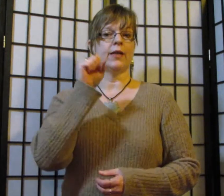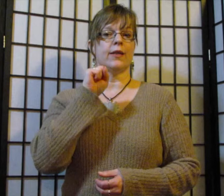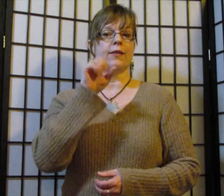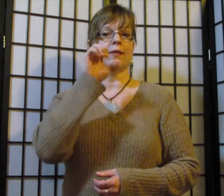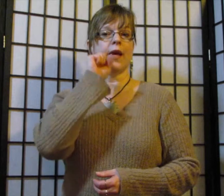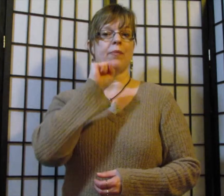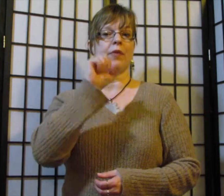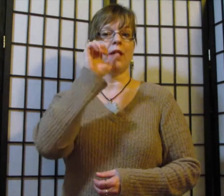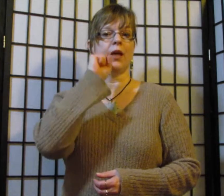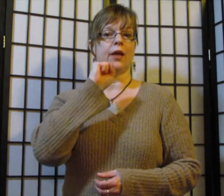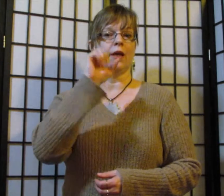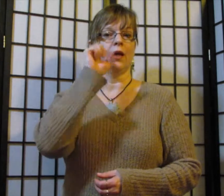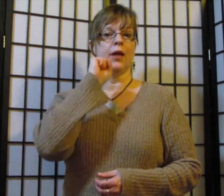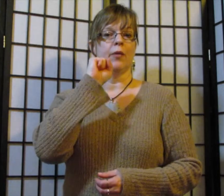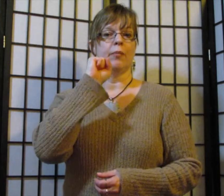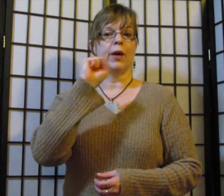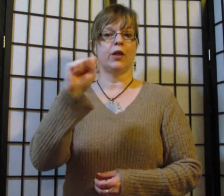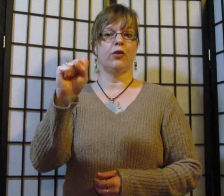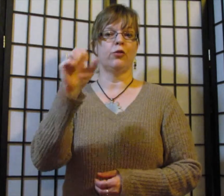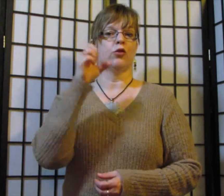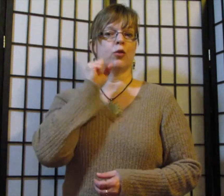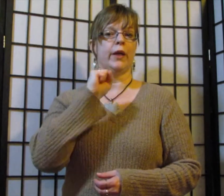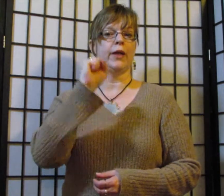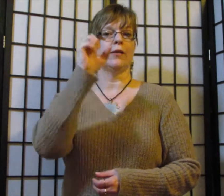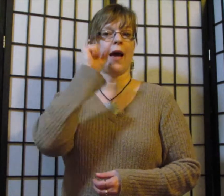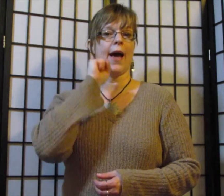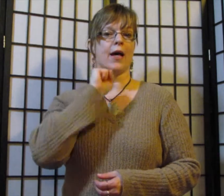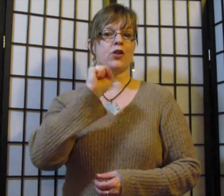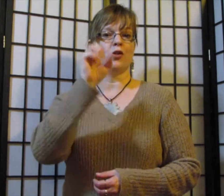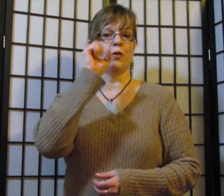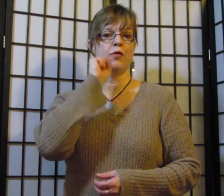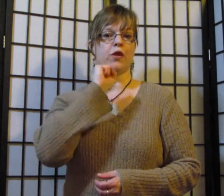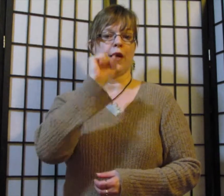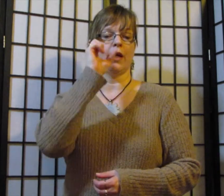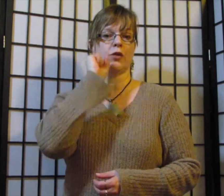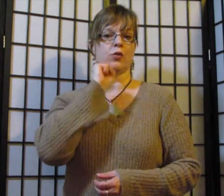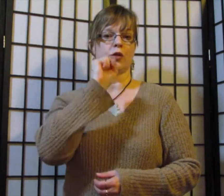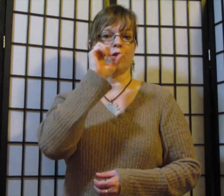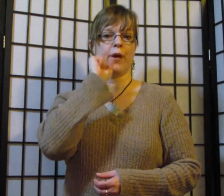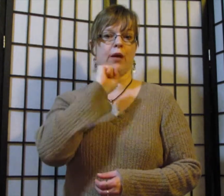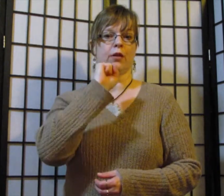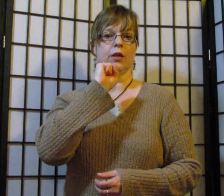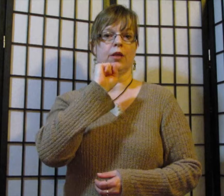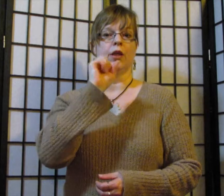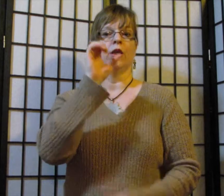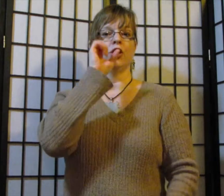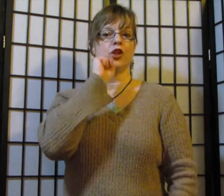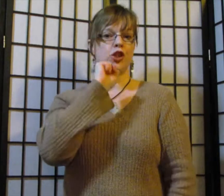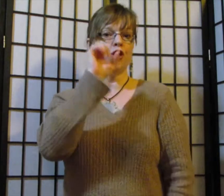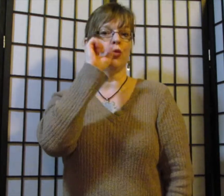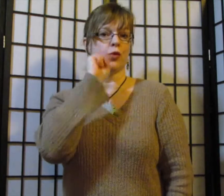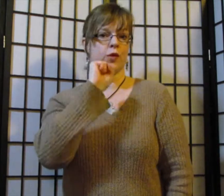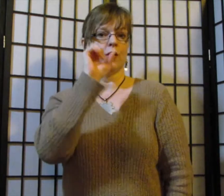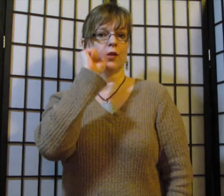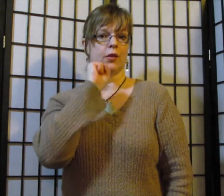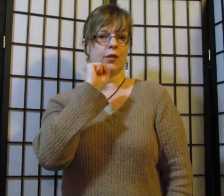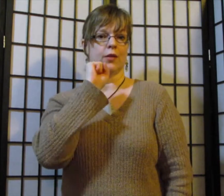does the same thing, but you squeeze as you move your hand towards your mouth. Juice.